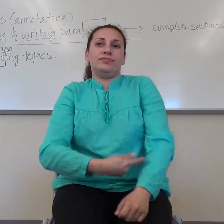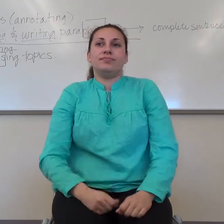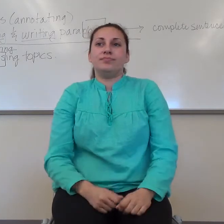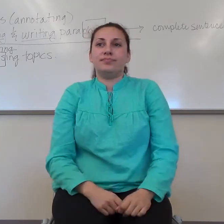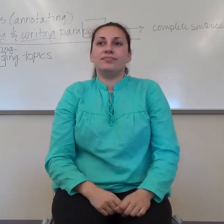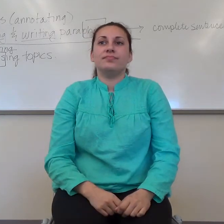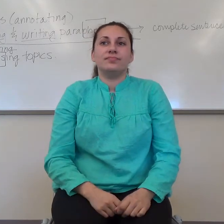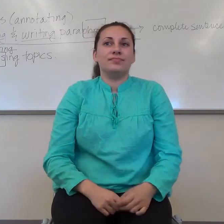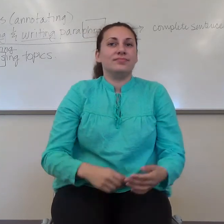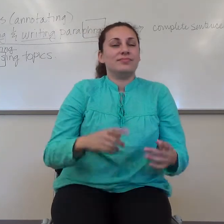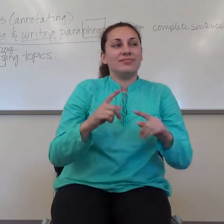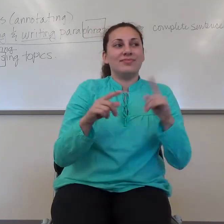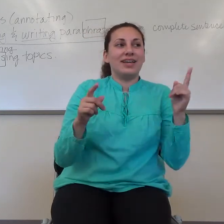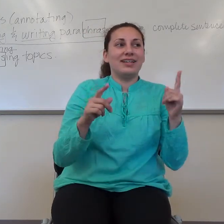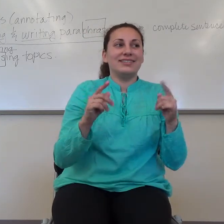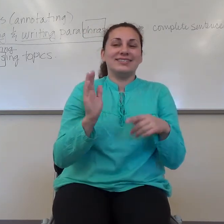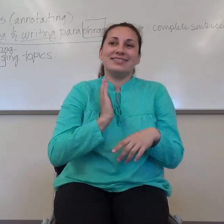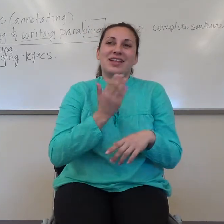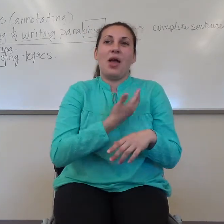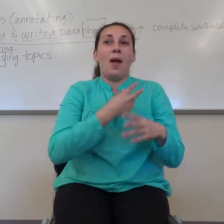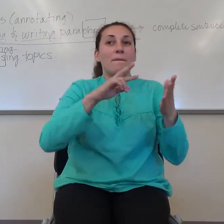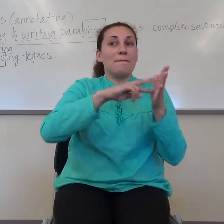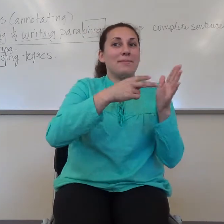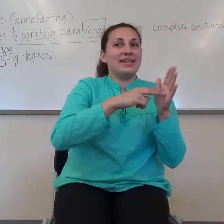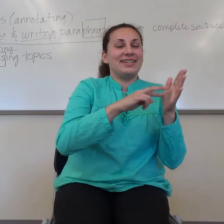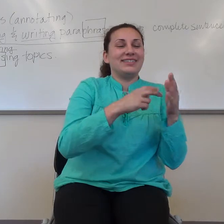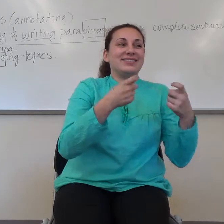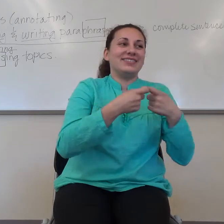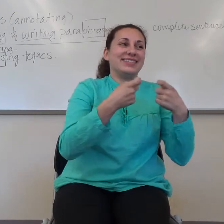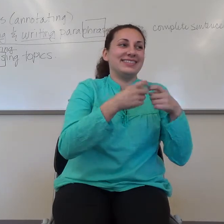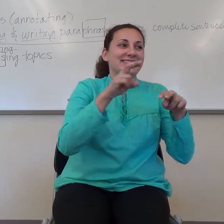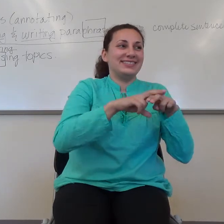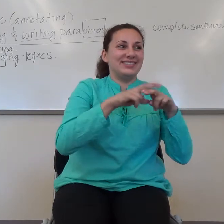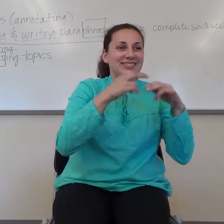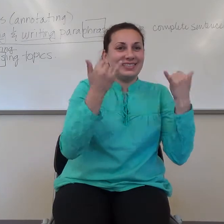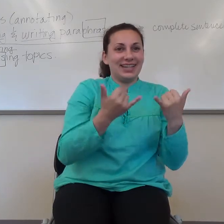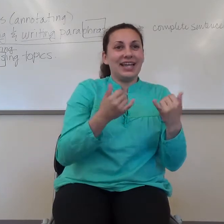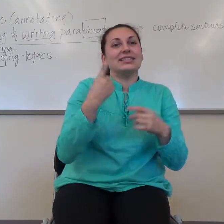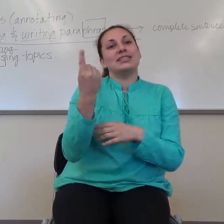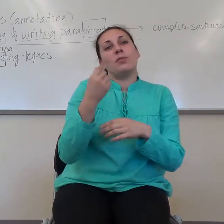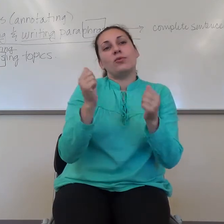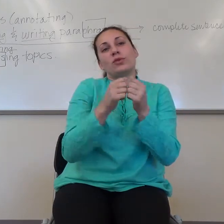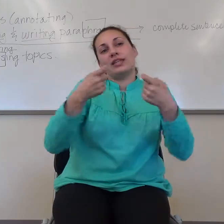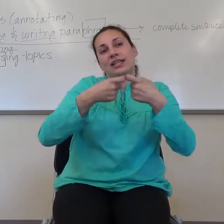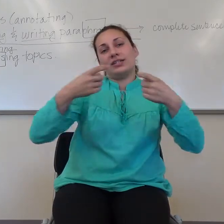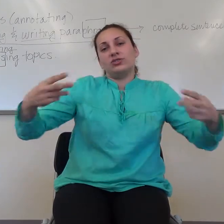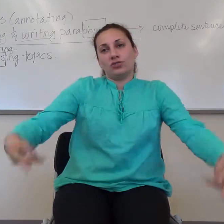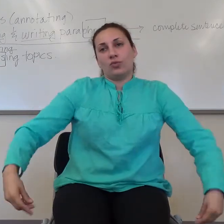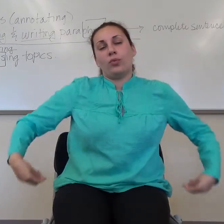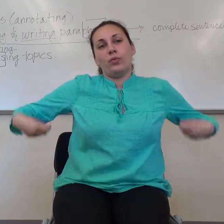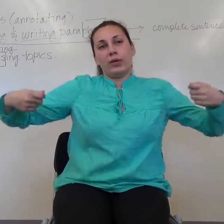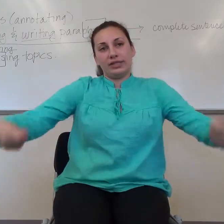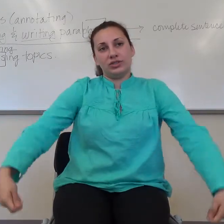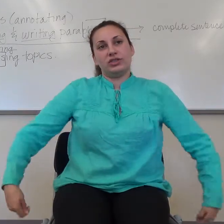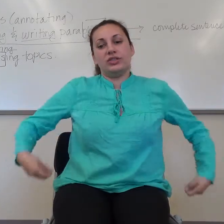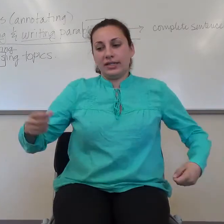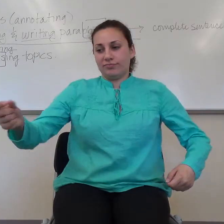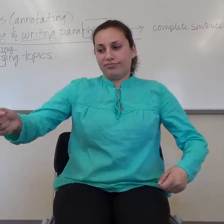electric chair today is somebody with a wheelchair. So yeah, be careful. This is the thing. You know, you want to be